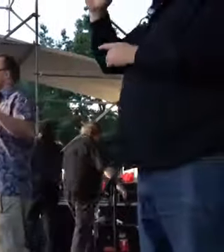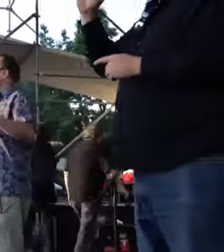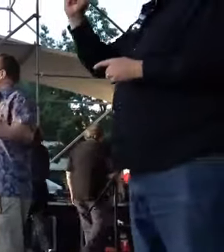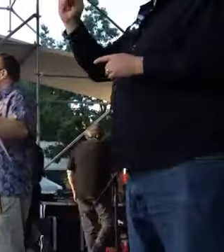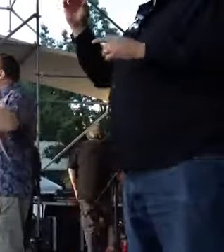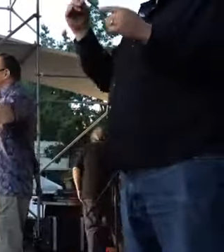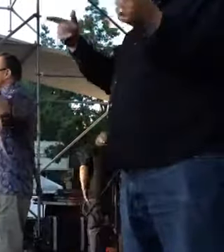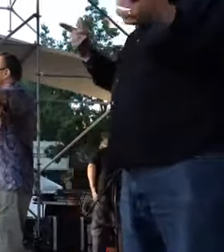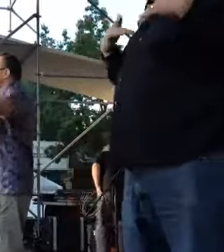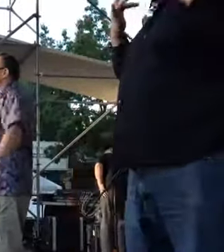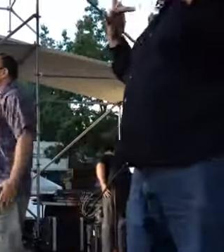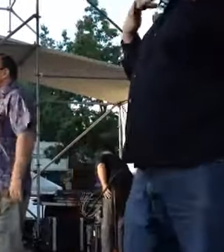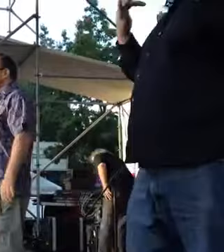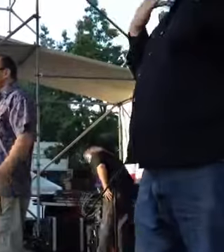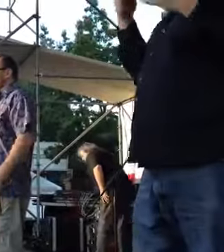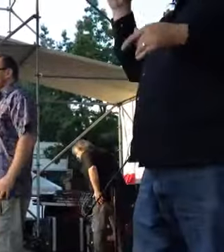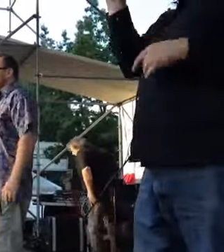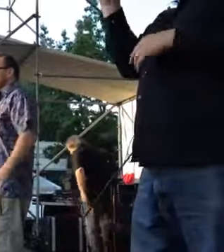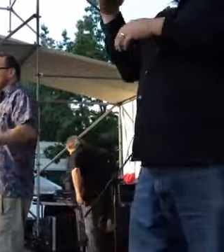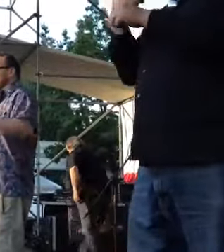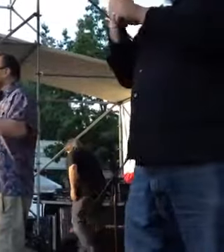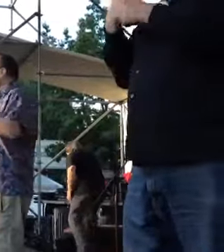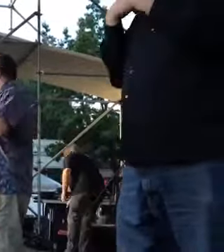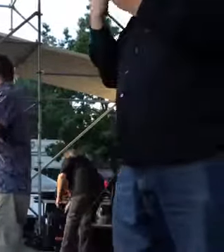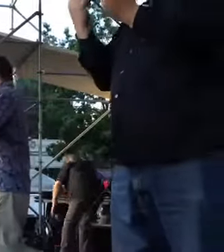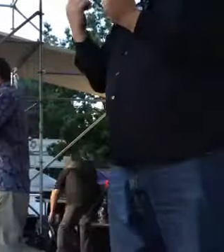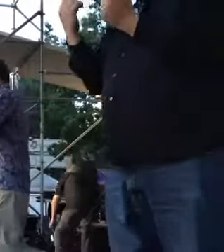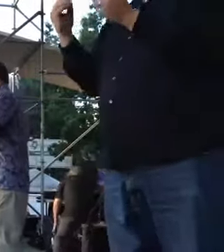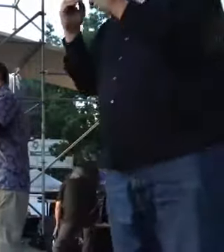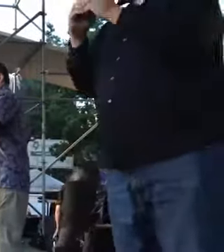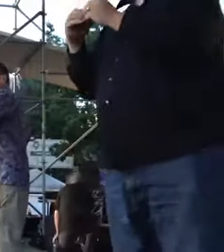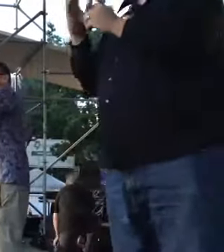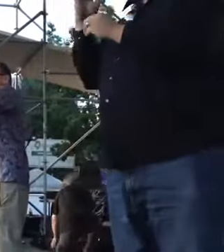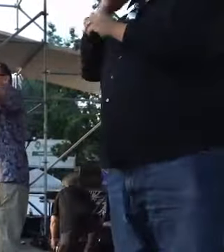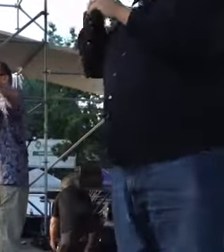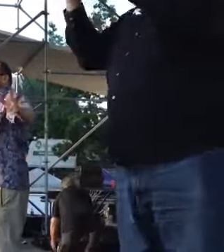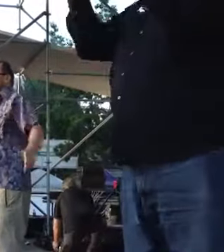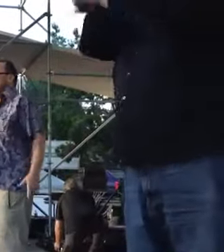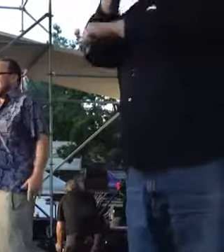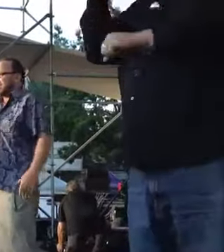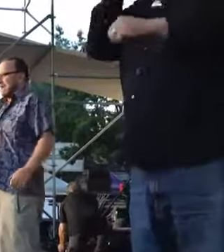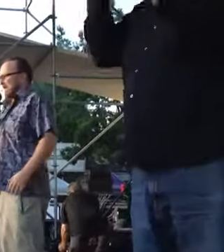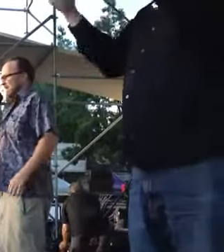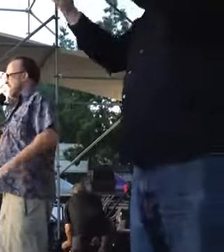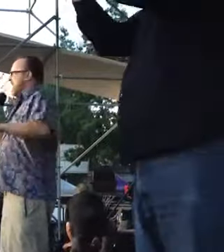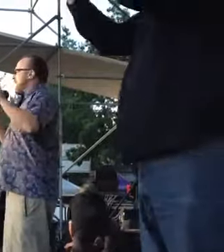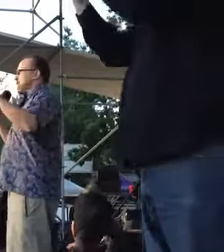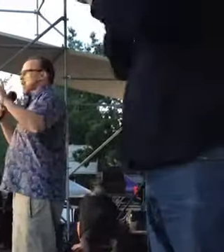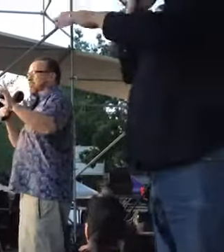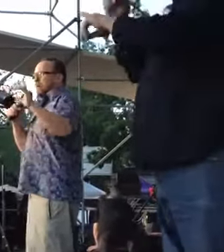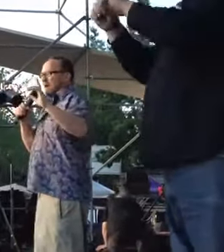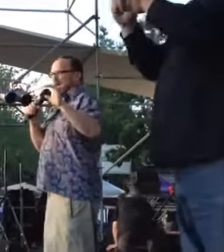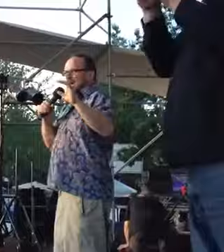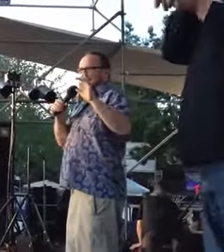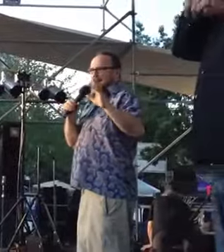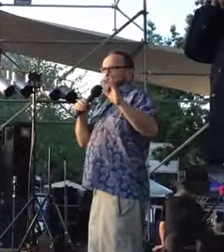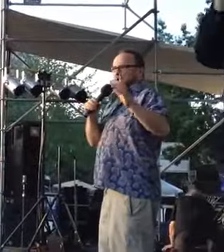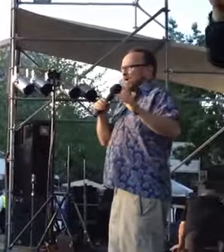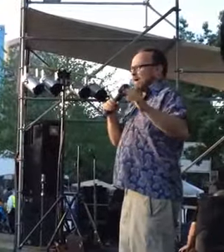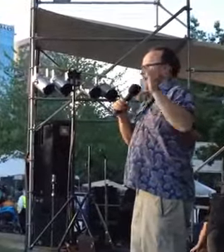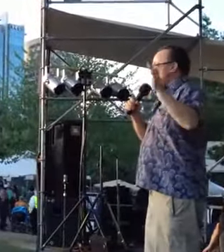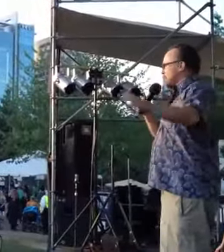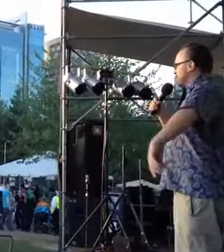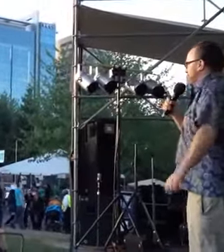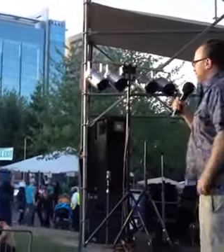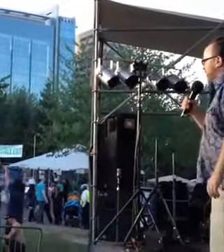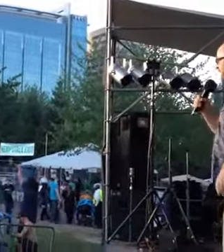like this for 2 decades or longer, you know, and I've never seen a fight or any trouble. People from all different nationalities. You go to any sort